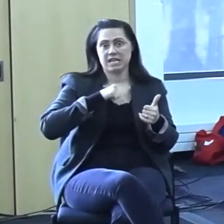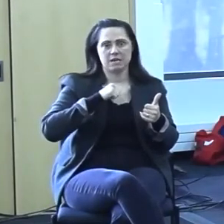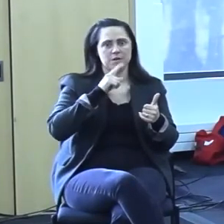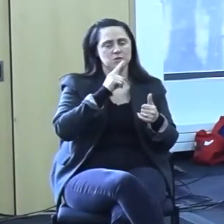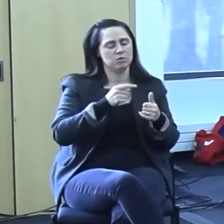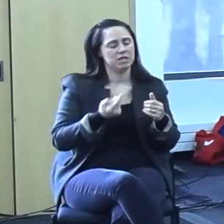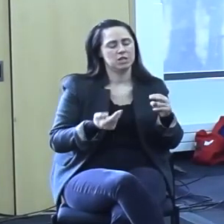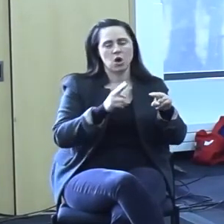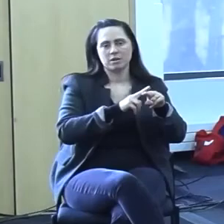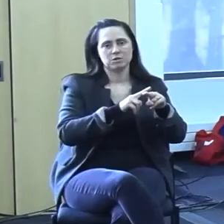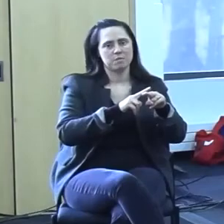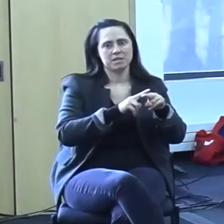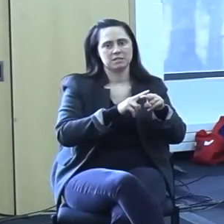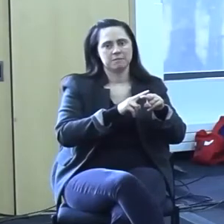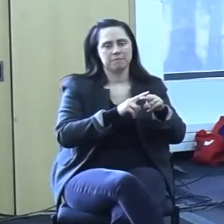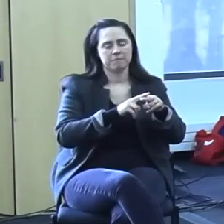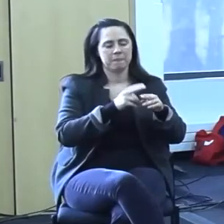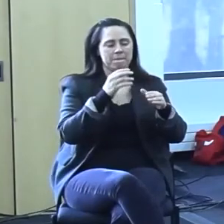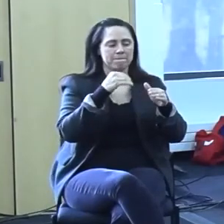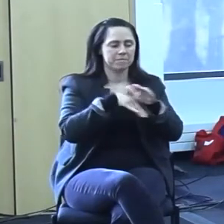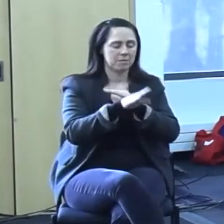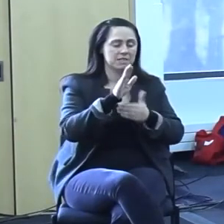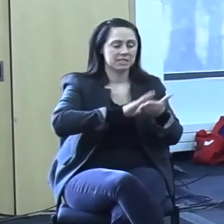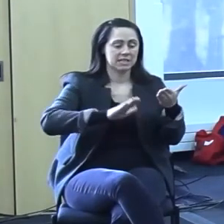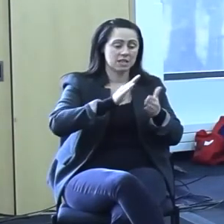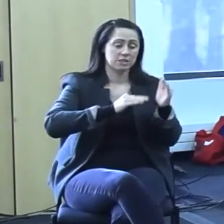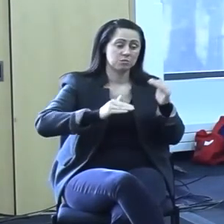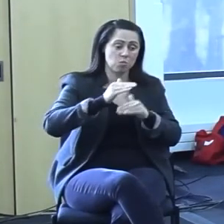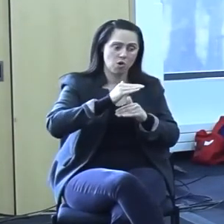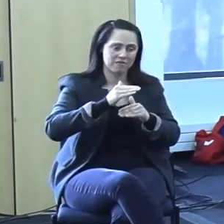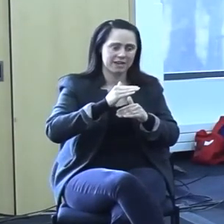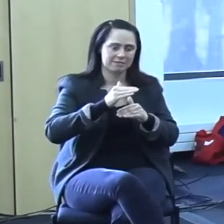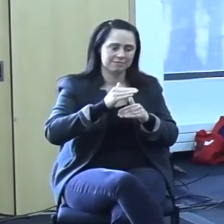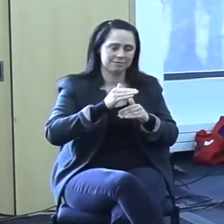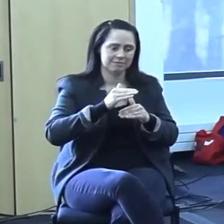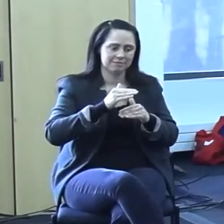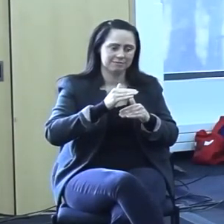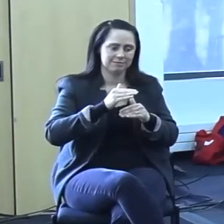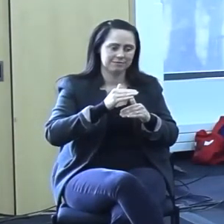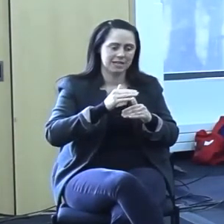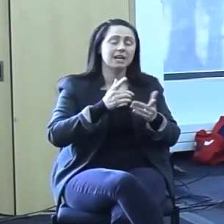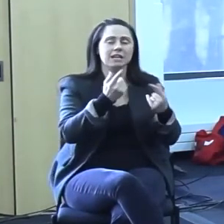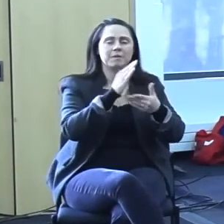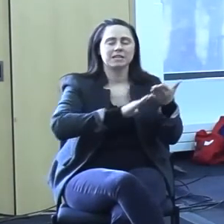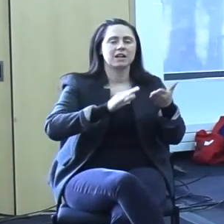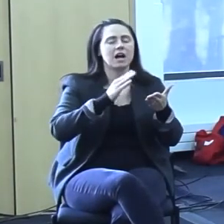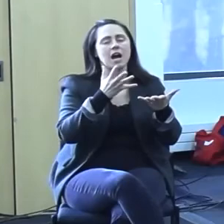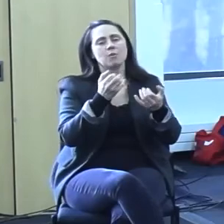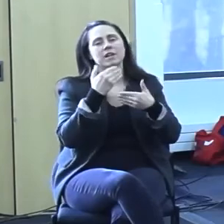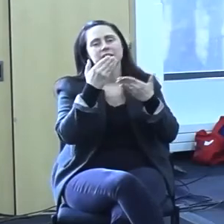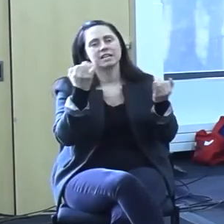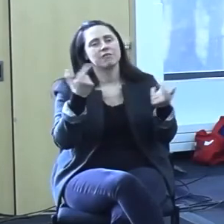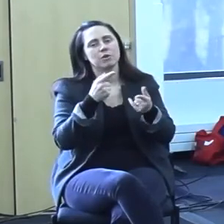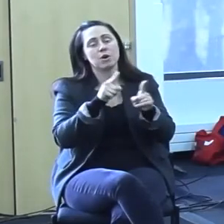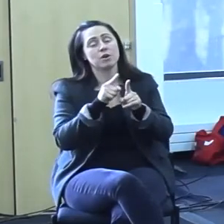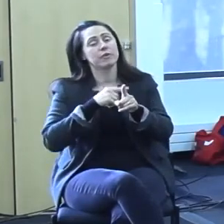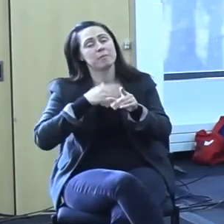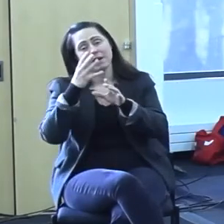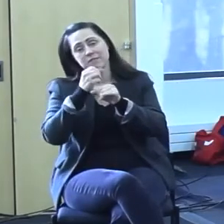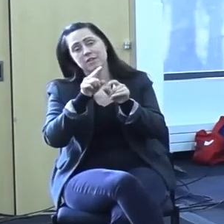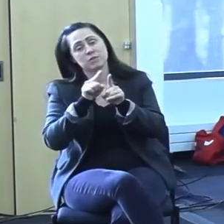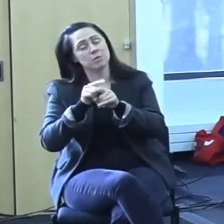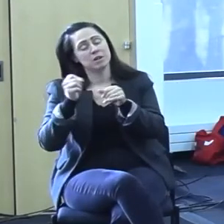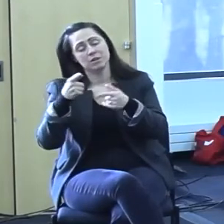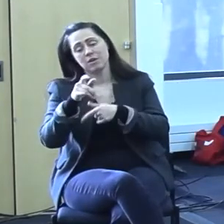much coming into college more than ever in my life. So I think that I just want to thank everyone and also like my faith as well and